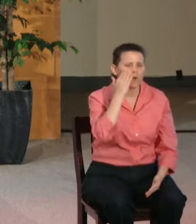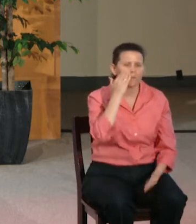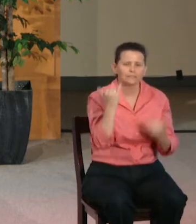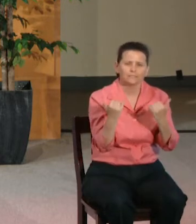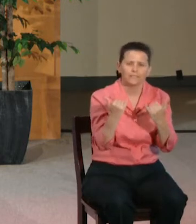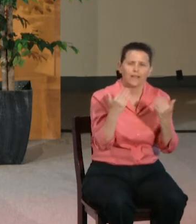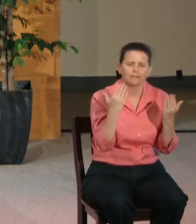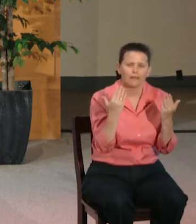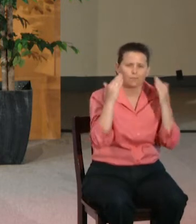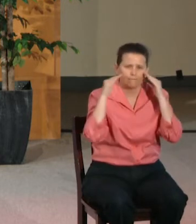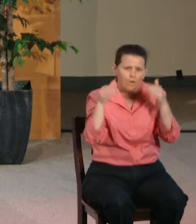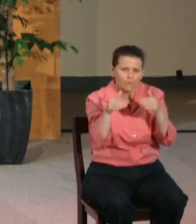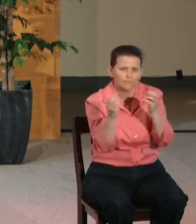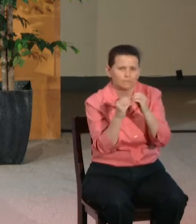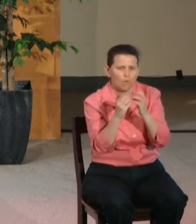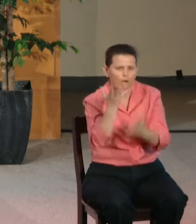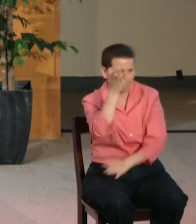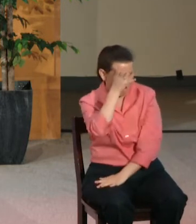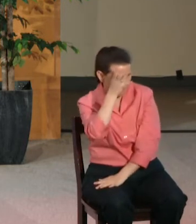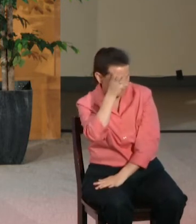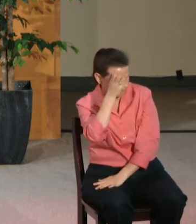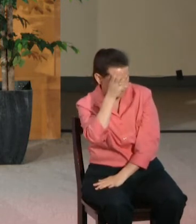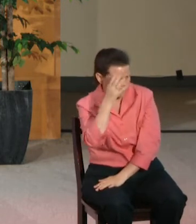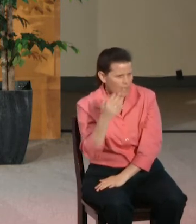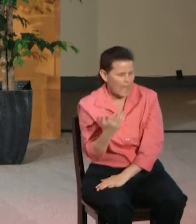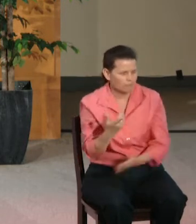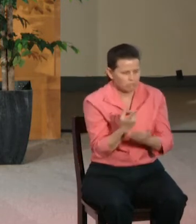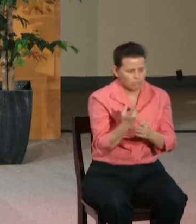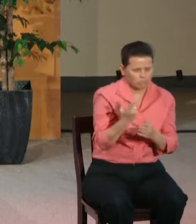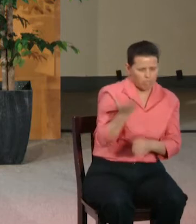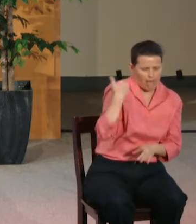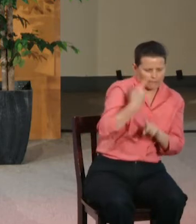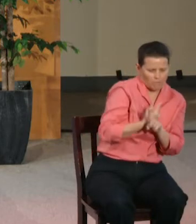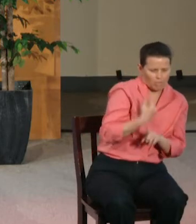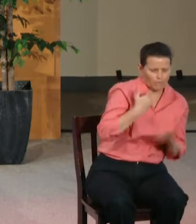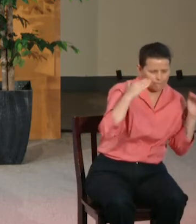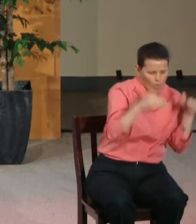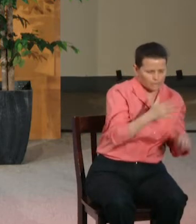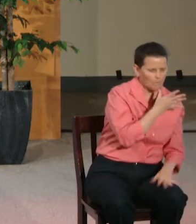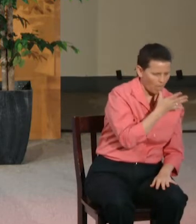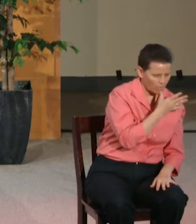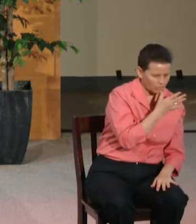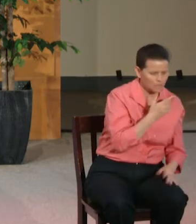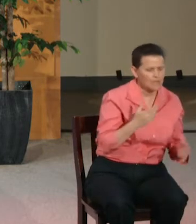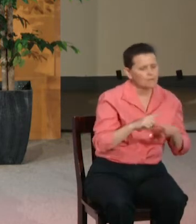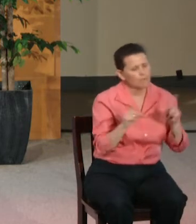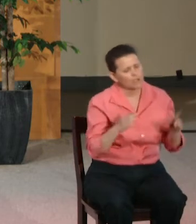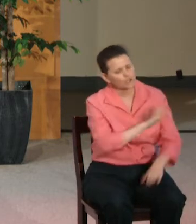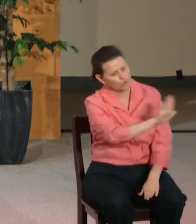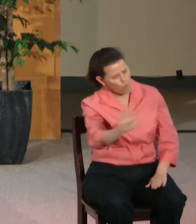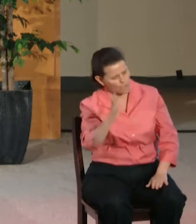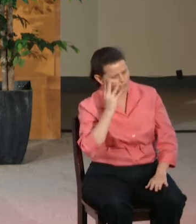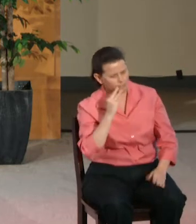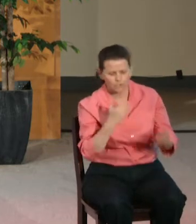well, whatever your experience was, good, bad, indifferent, just in the next few